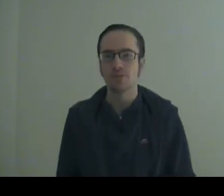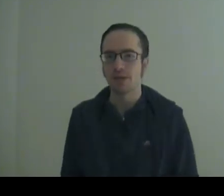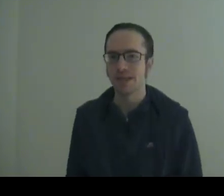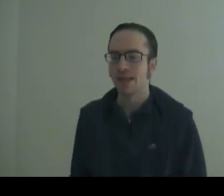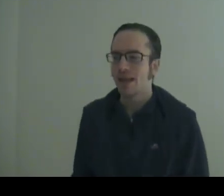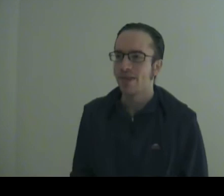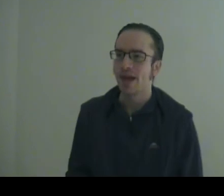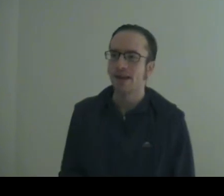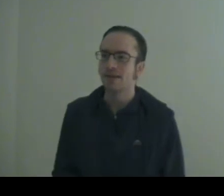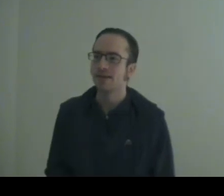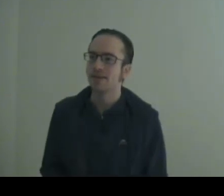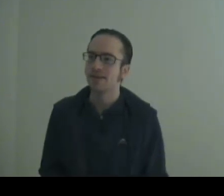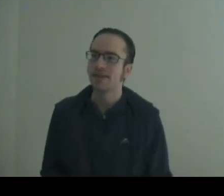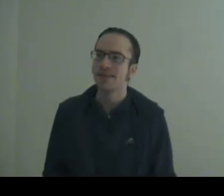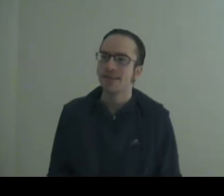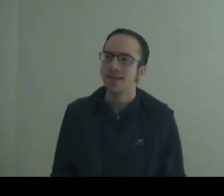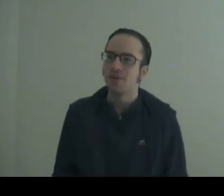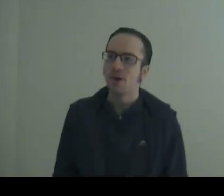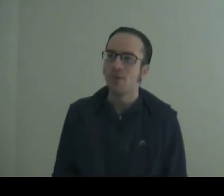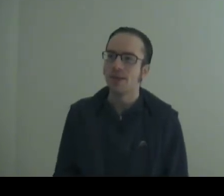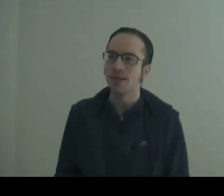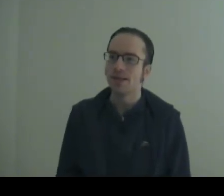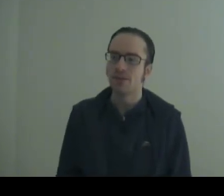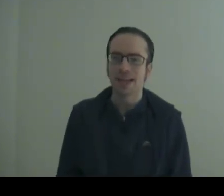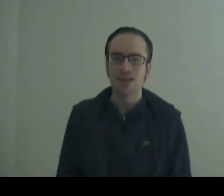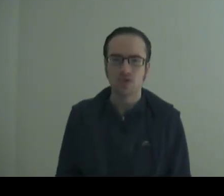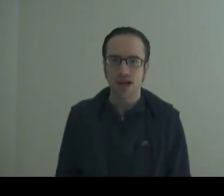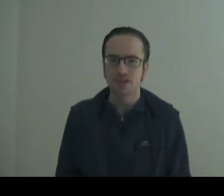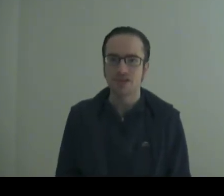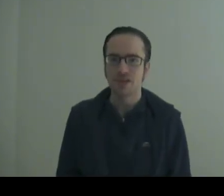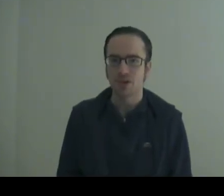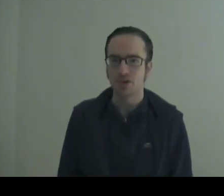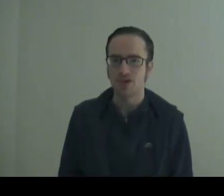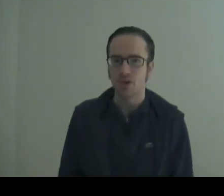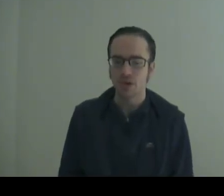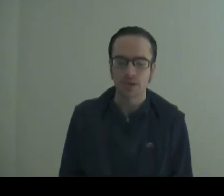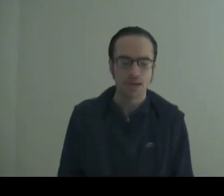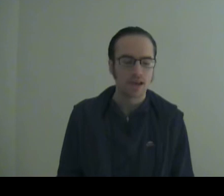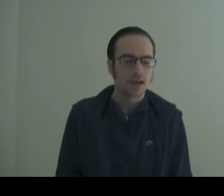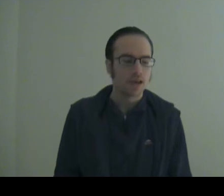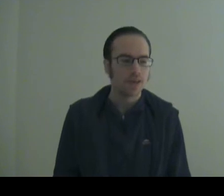be. That when the plane crashes in the Cursed Earth,